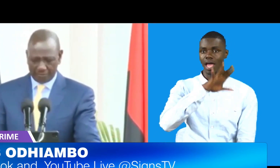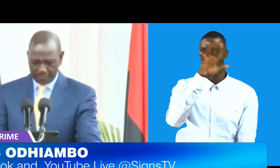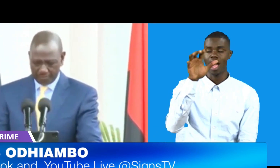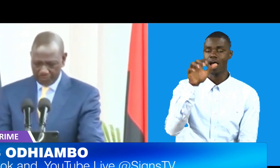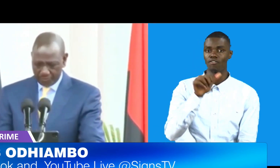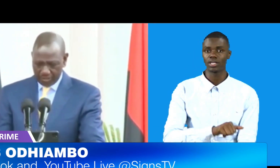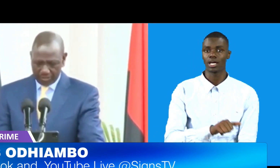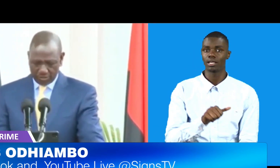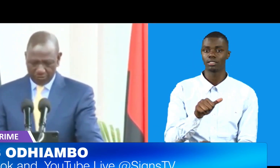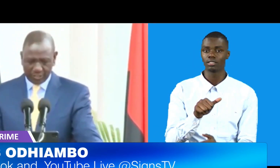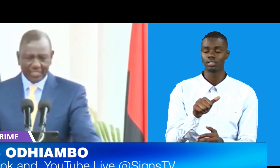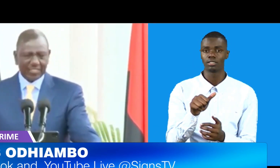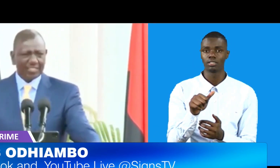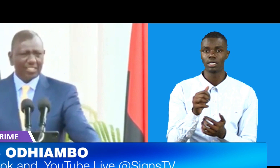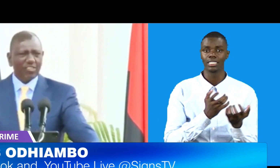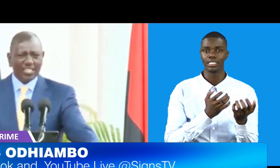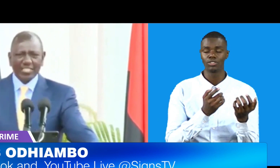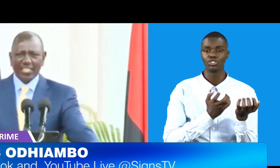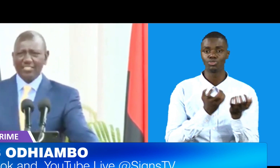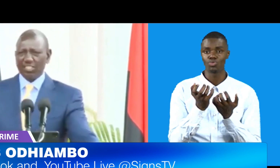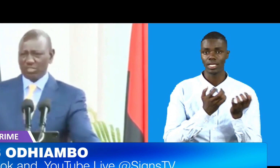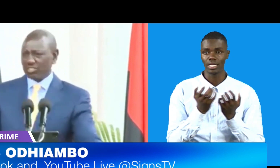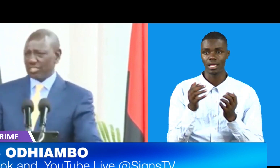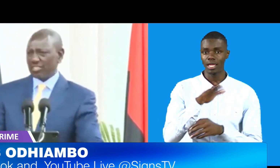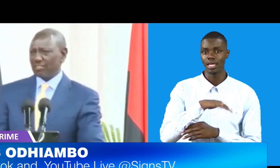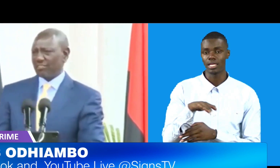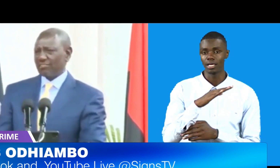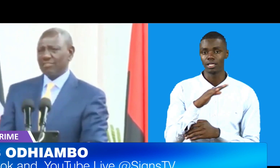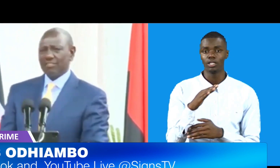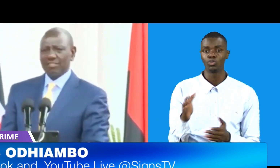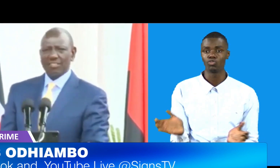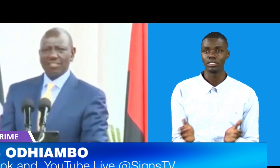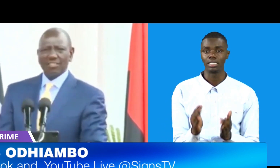Area to facilitate greater integration,